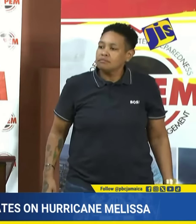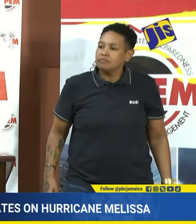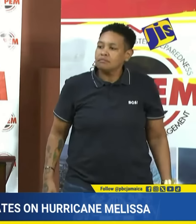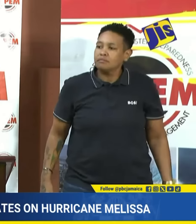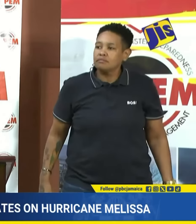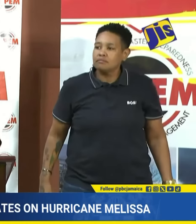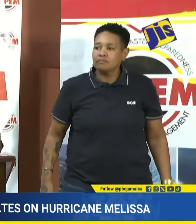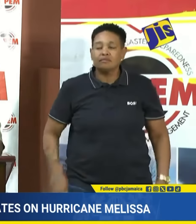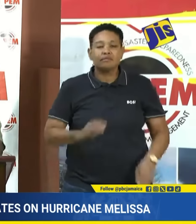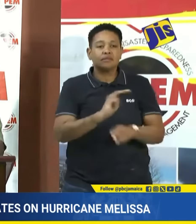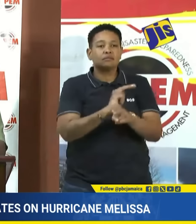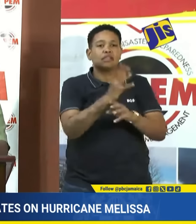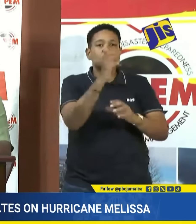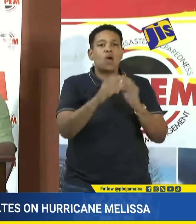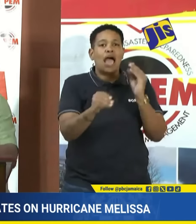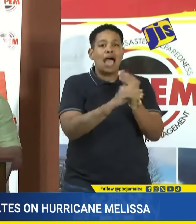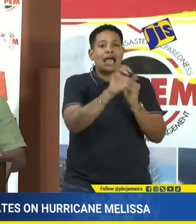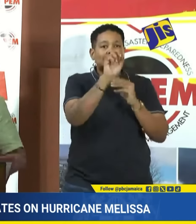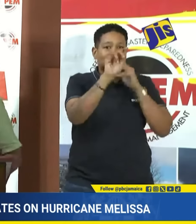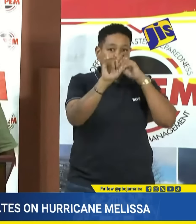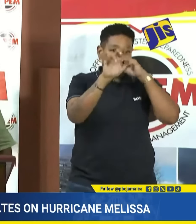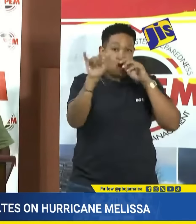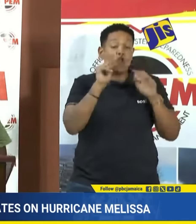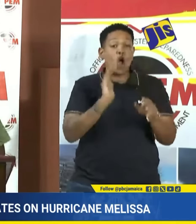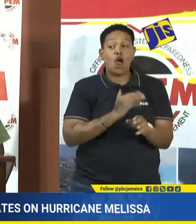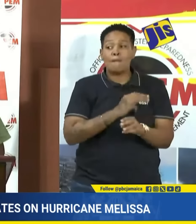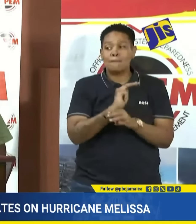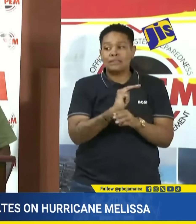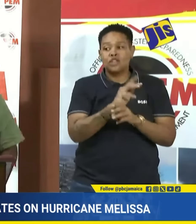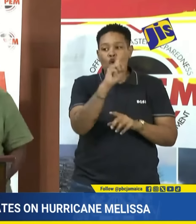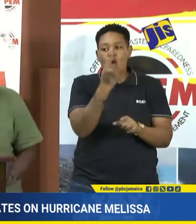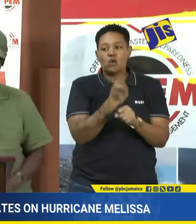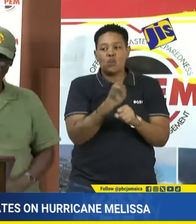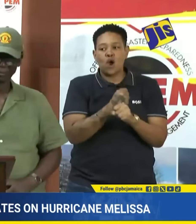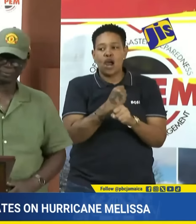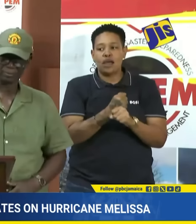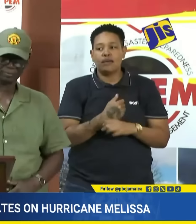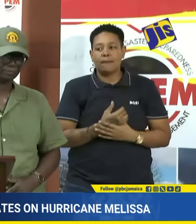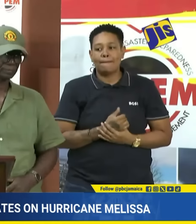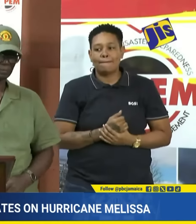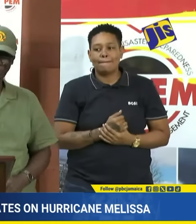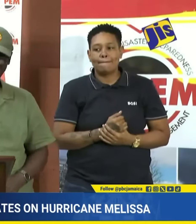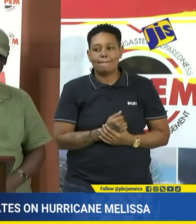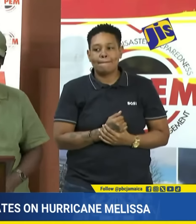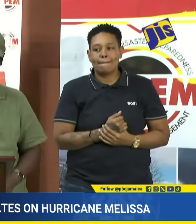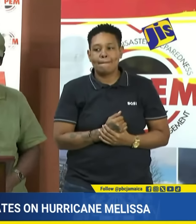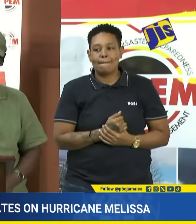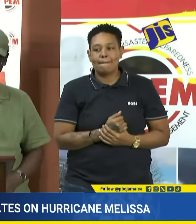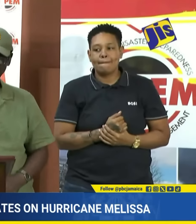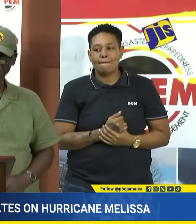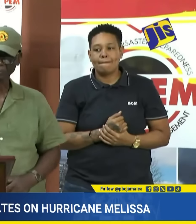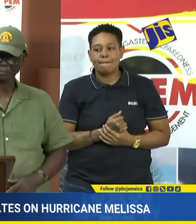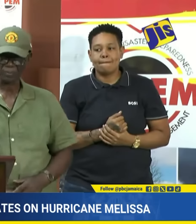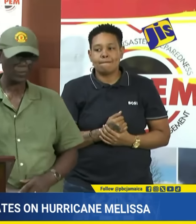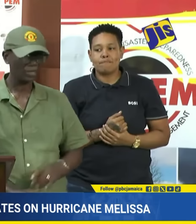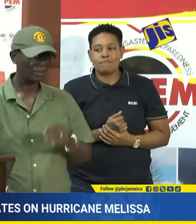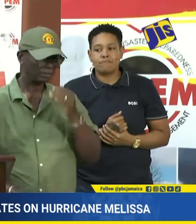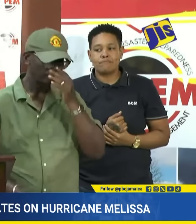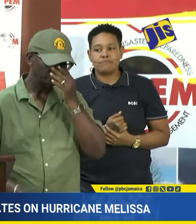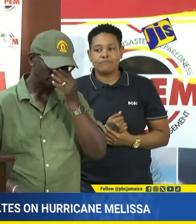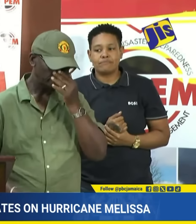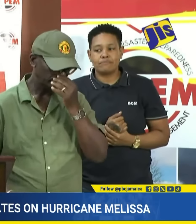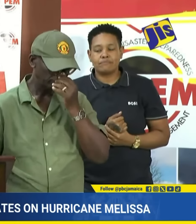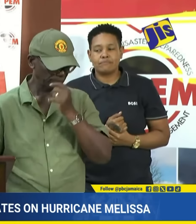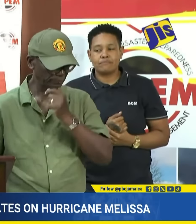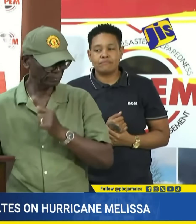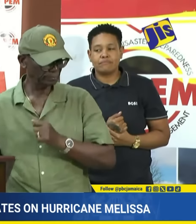to add on the Sandy Gully. Our ministers are always working. So I have online Minister Nesta Morgan, Robert